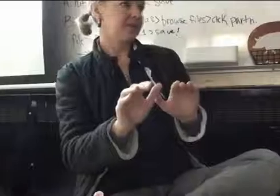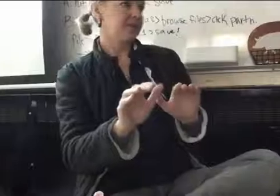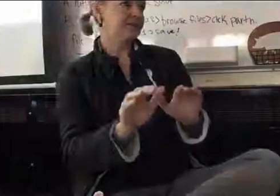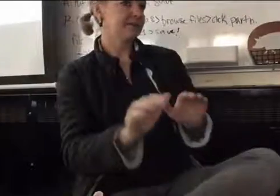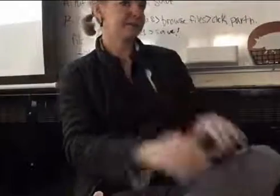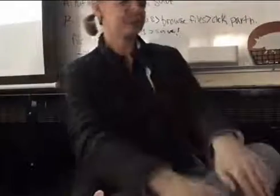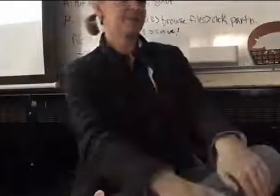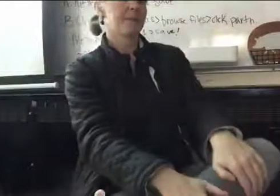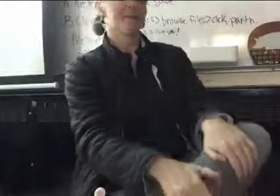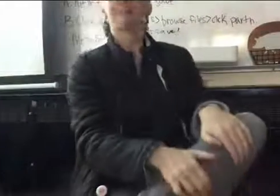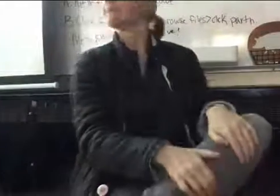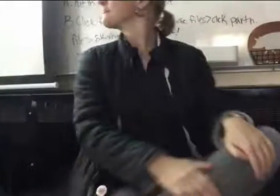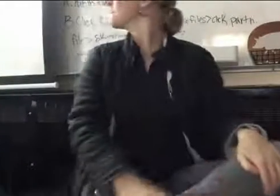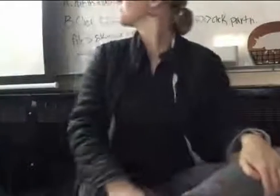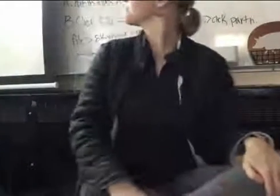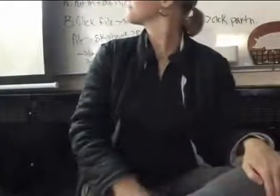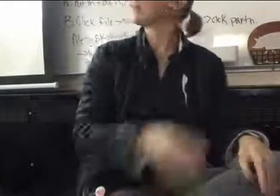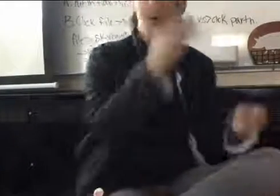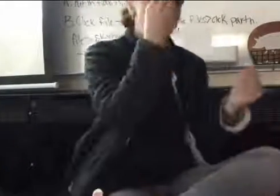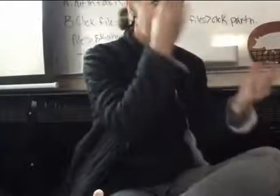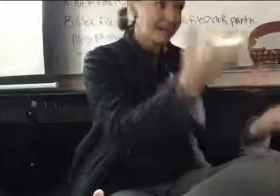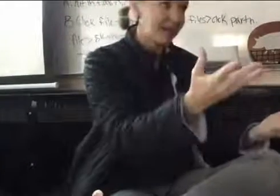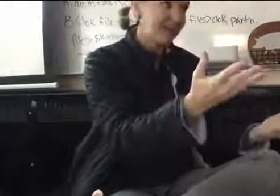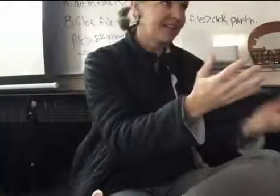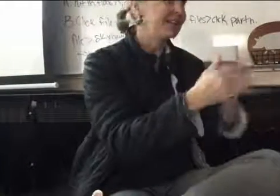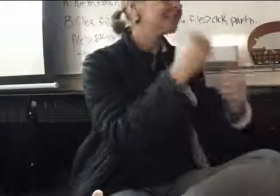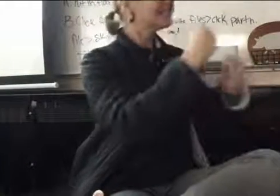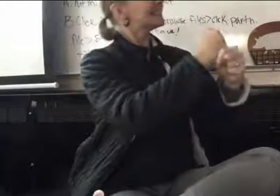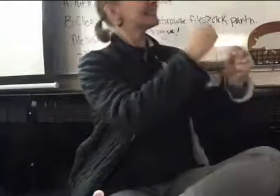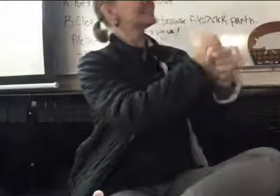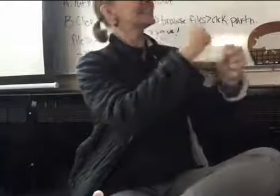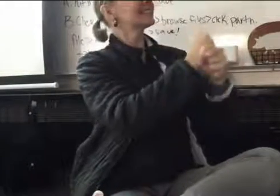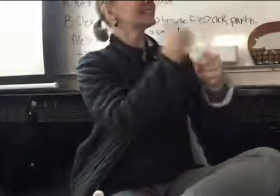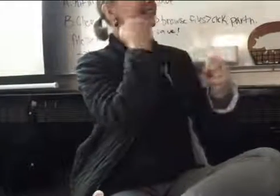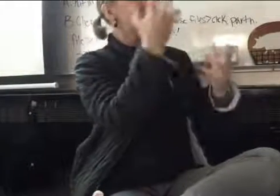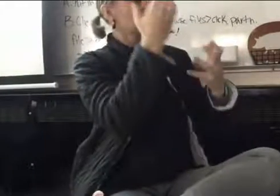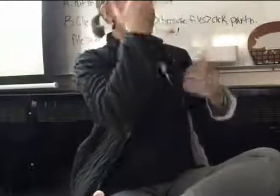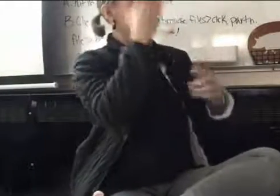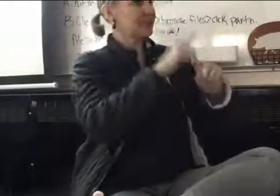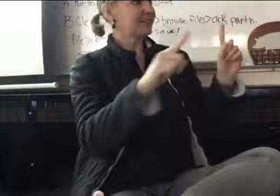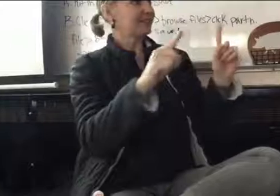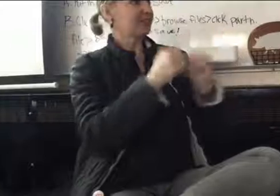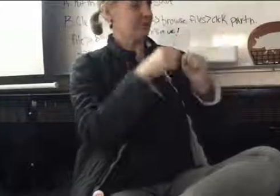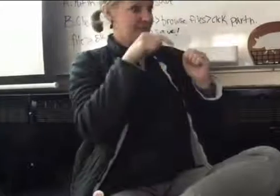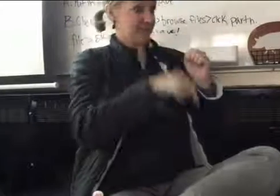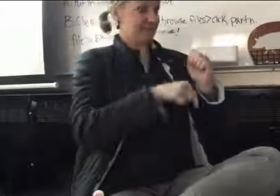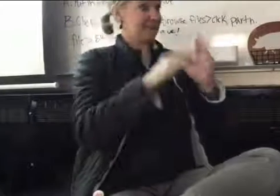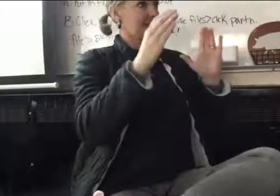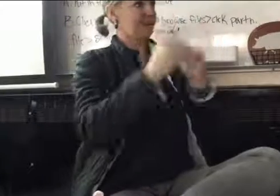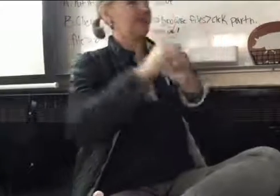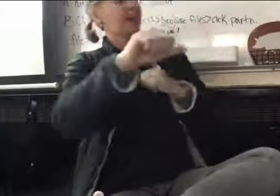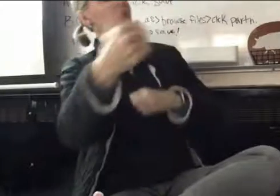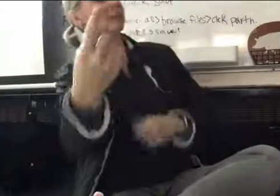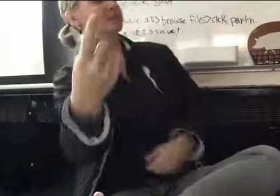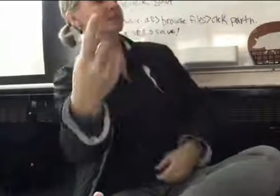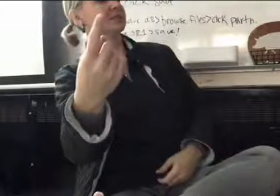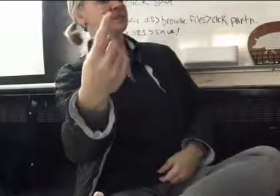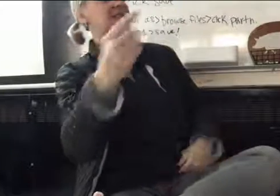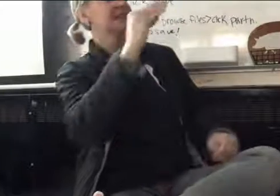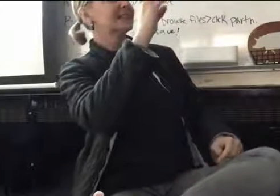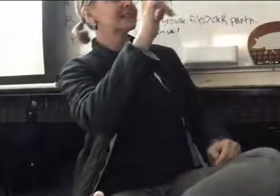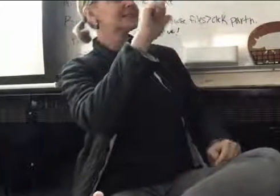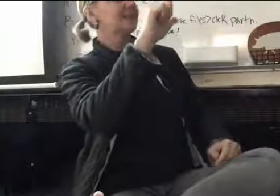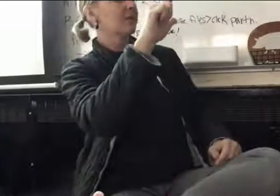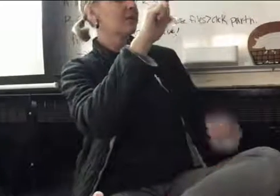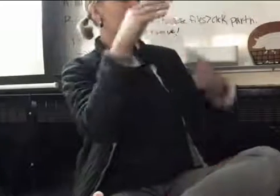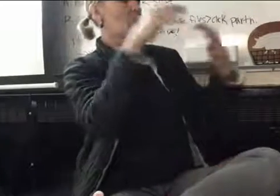Oh, by the way, in terms of statistics, if you want to know the difference between this war and other wars, we currently have the Civil War as the